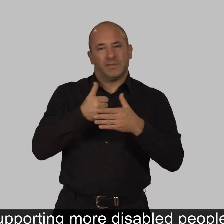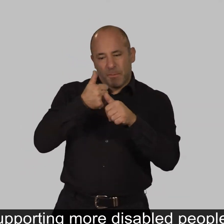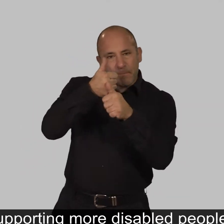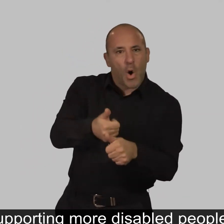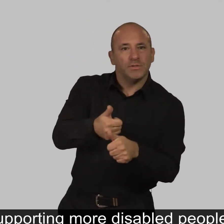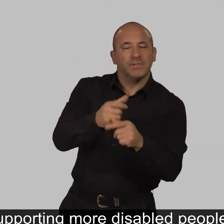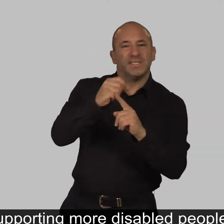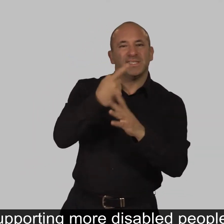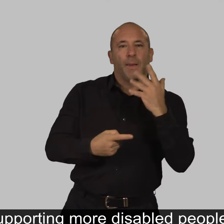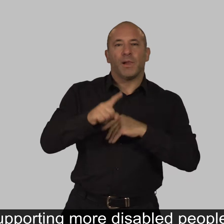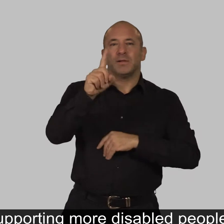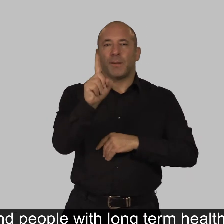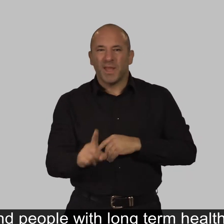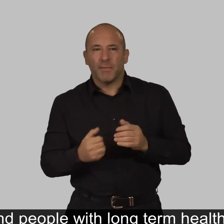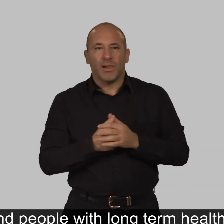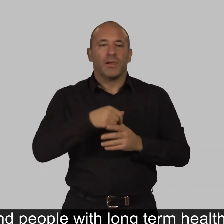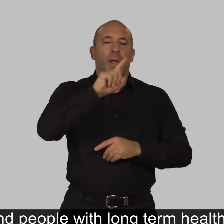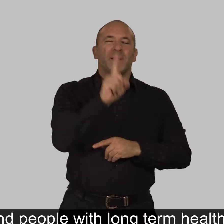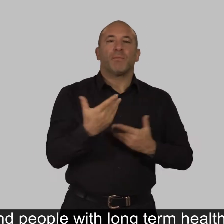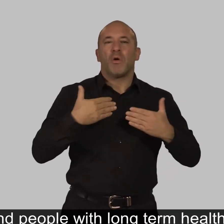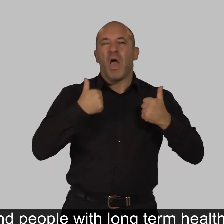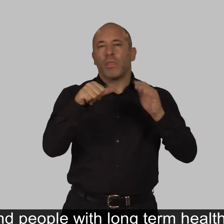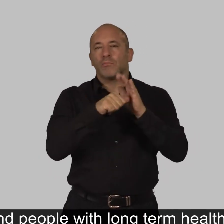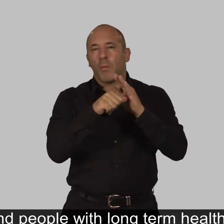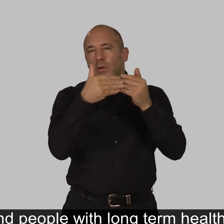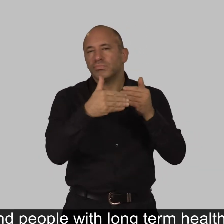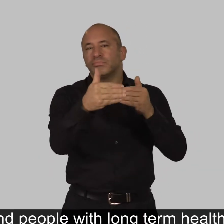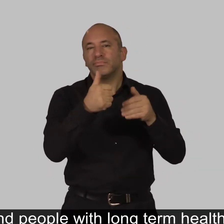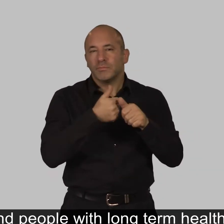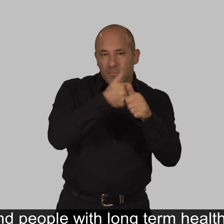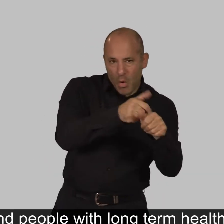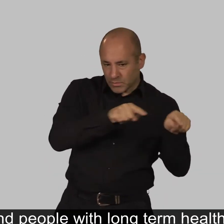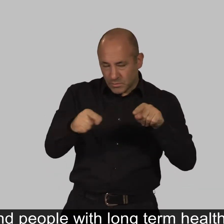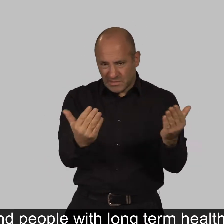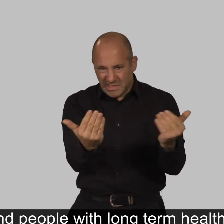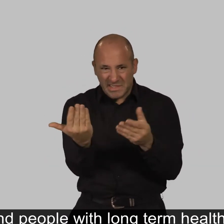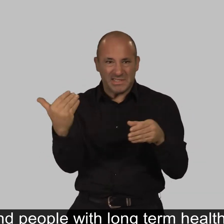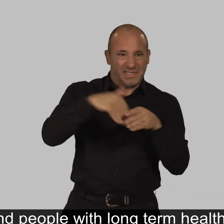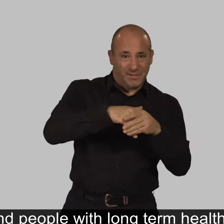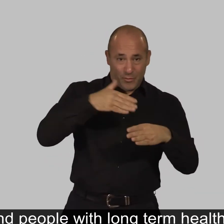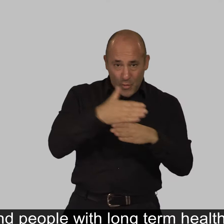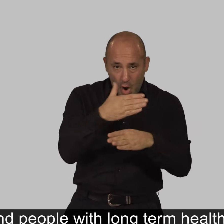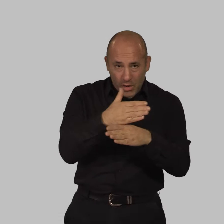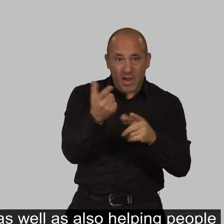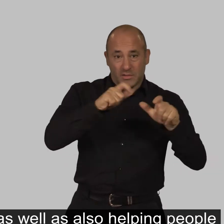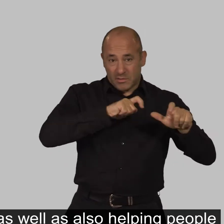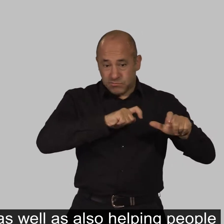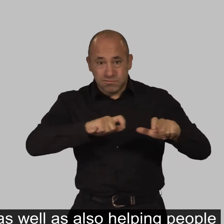Supporting more disabled people and people with long-term health conditions to get and stay in work, as well